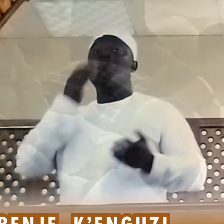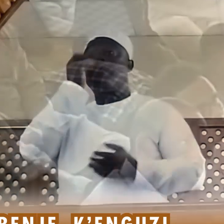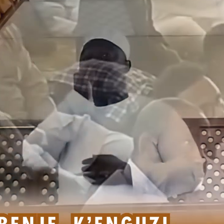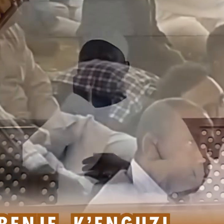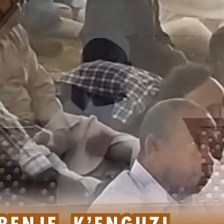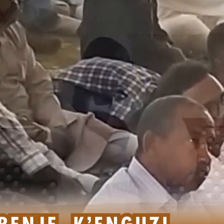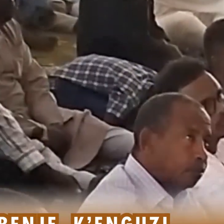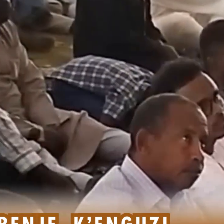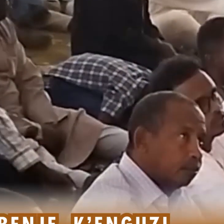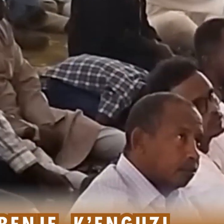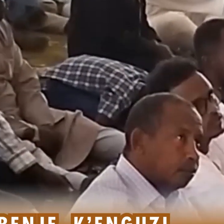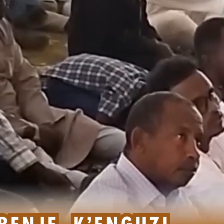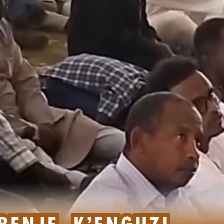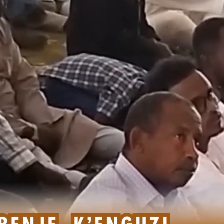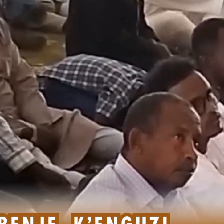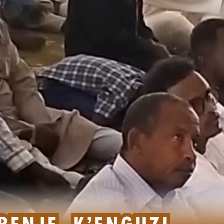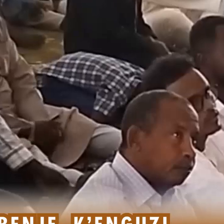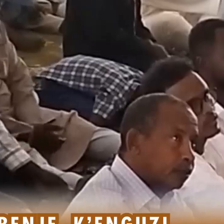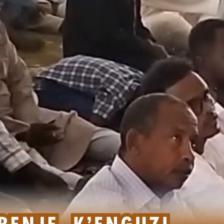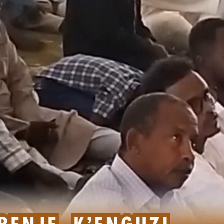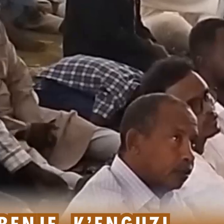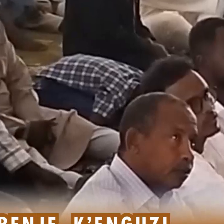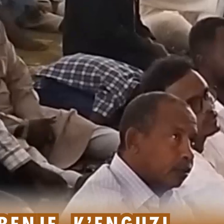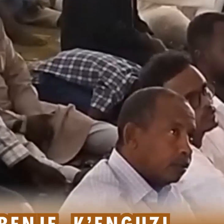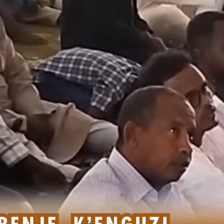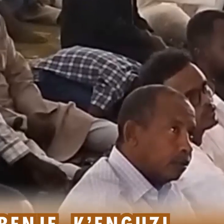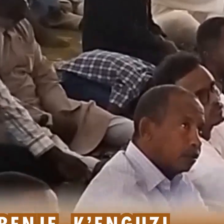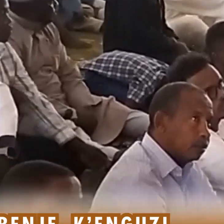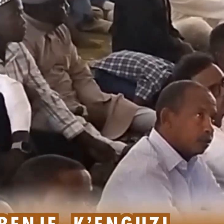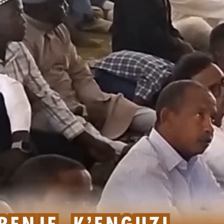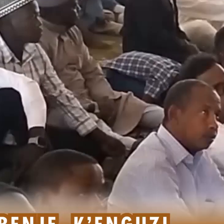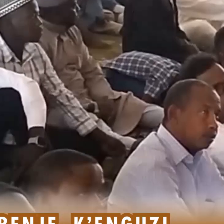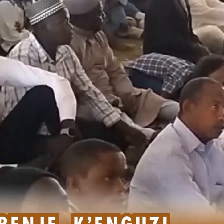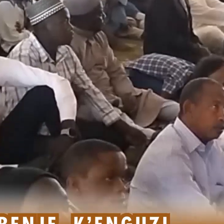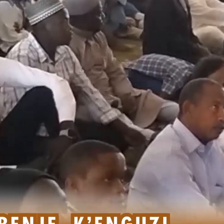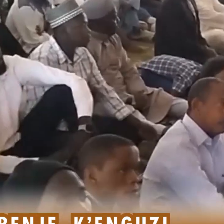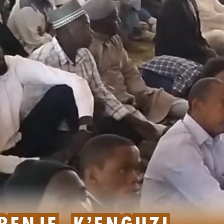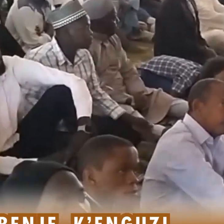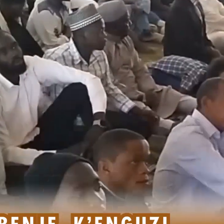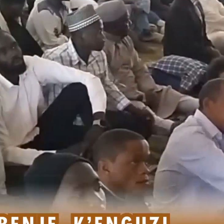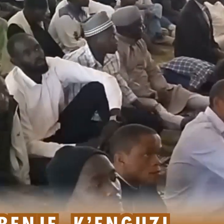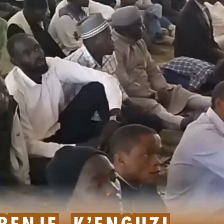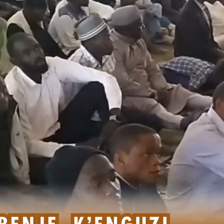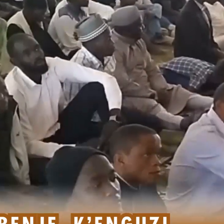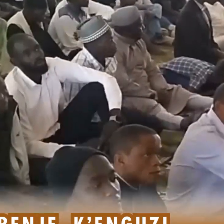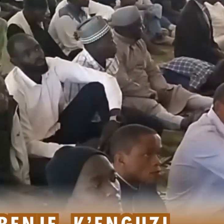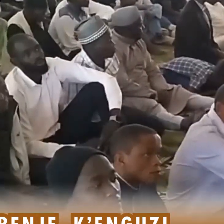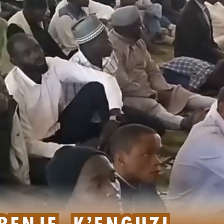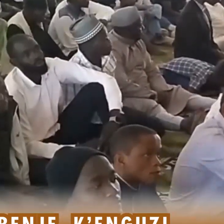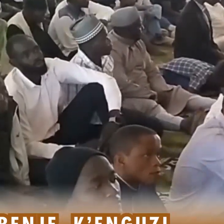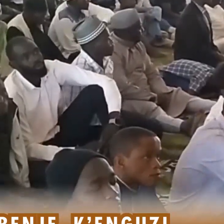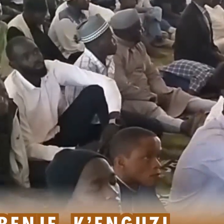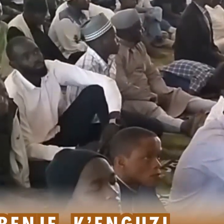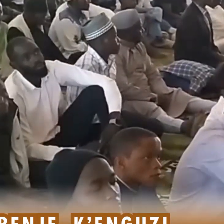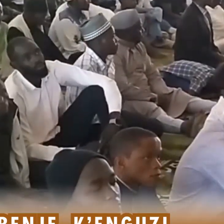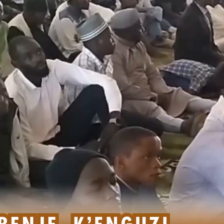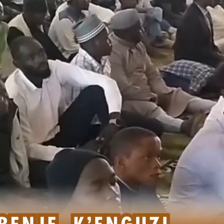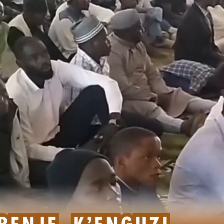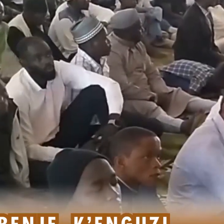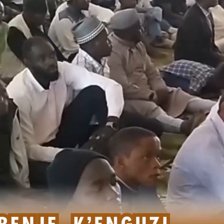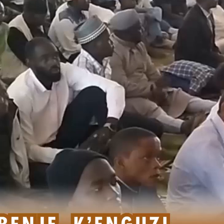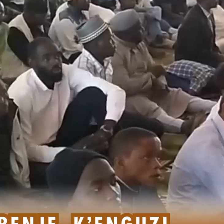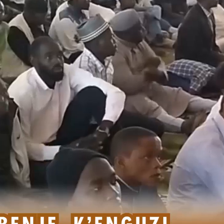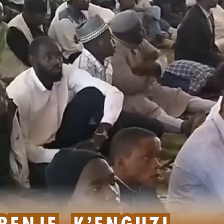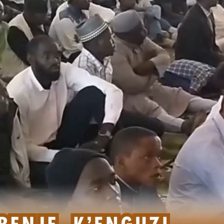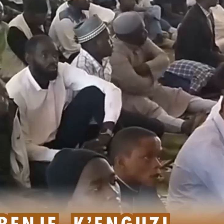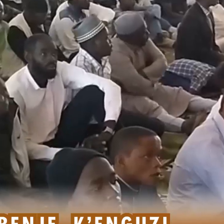Lwaki? Oganti bwobatomatidde obwogamba nti genda mu kkooti. Alitutte bw'agamba genda mu kkooti watudilu